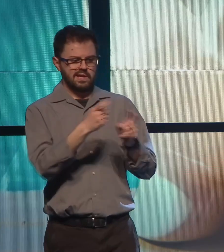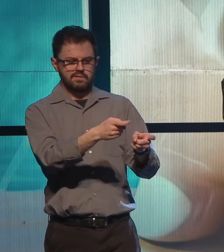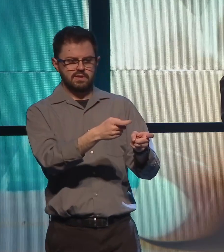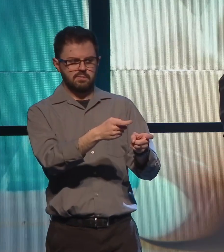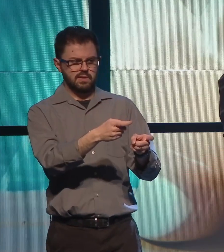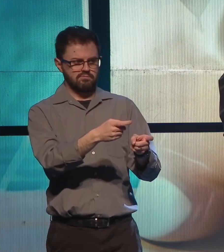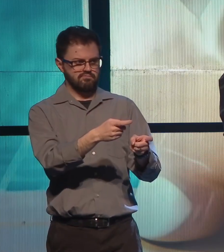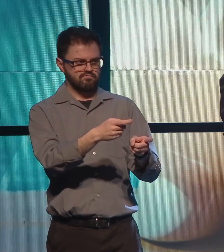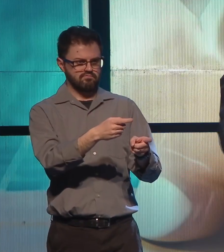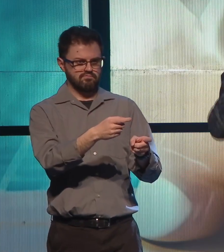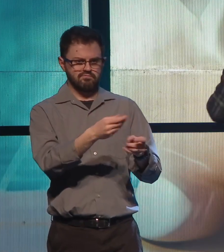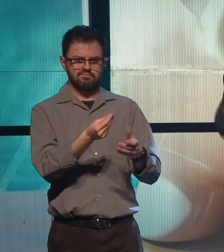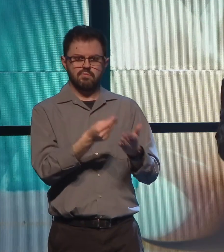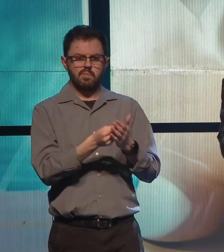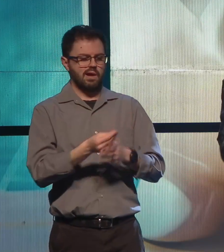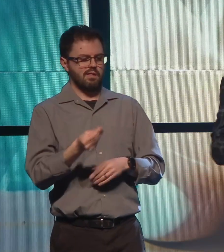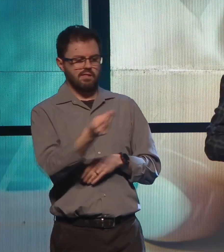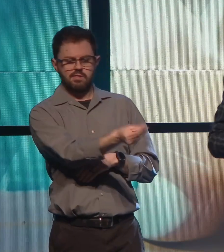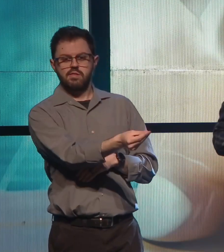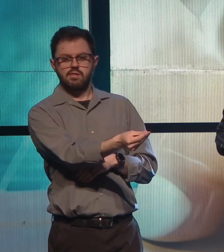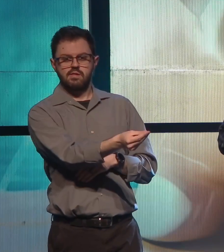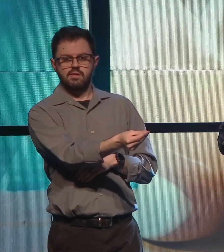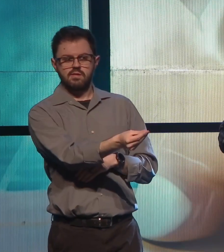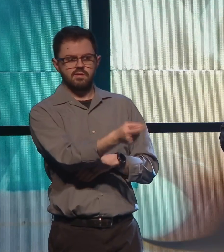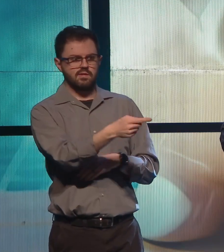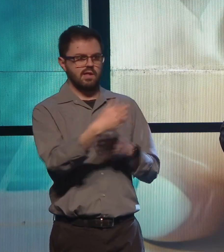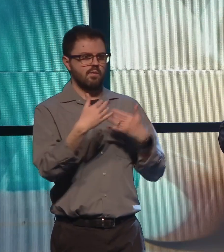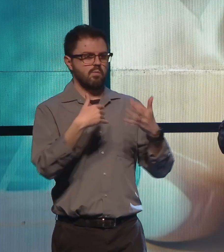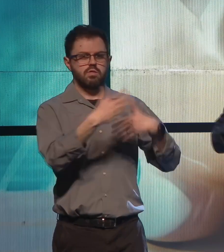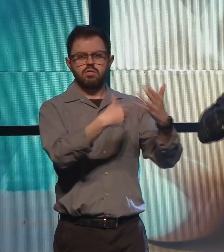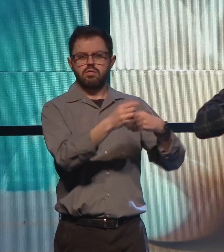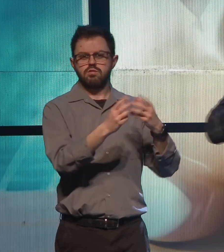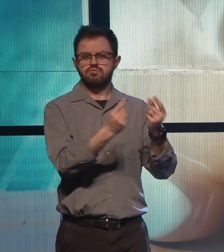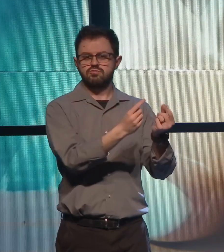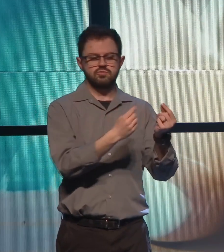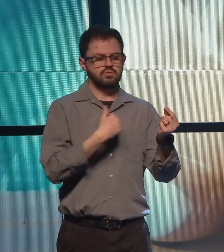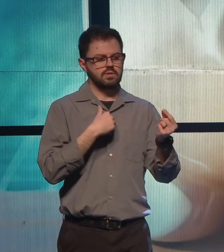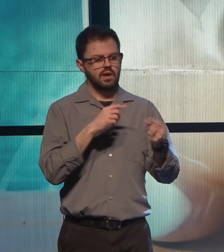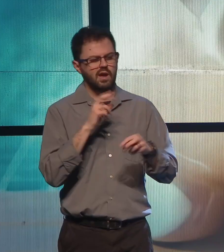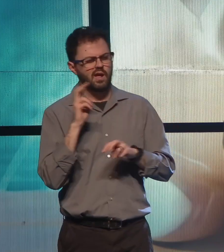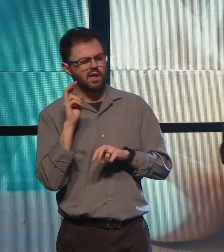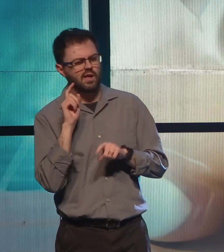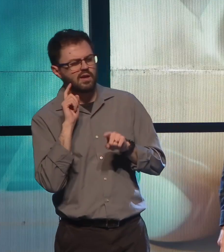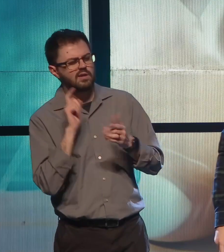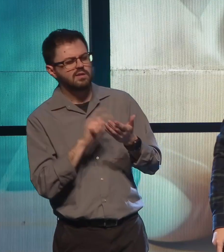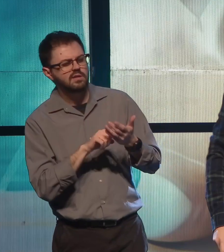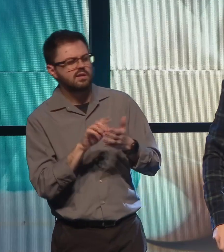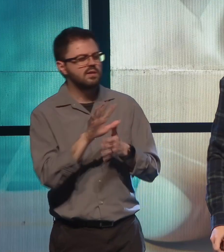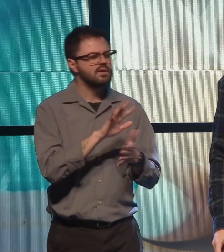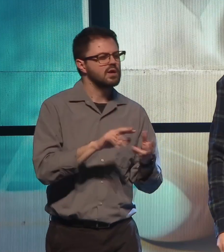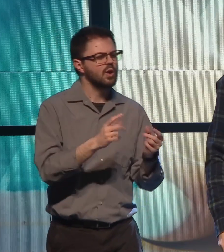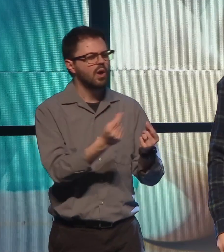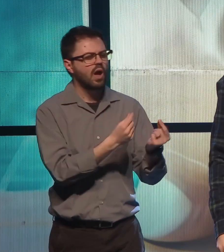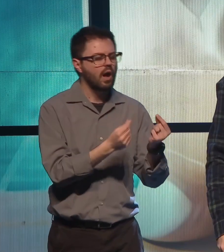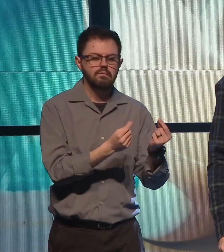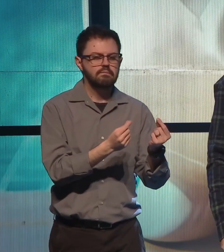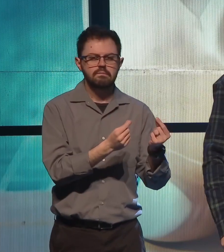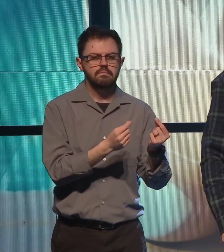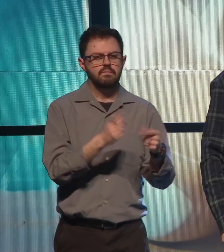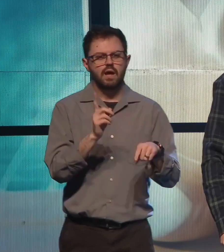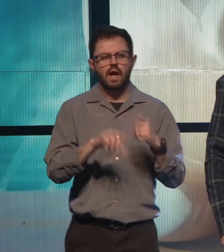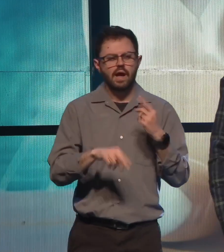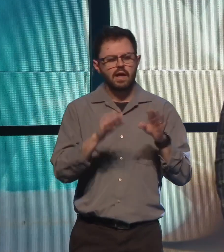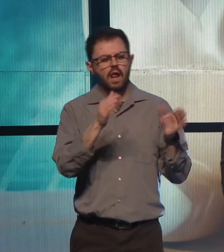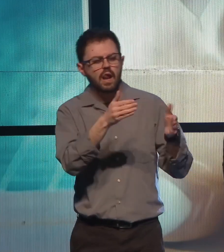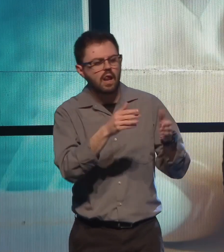given. Like once I set in my mind to give, then I just have to release it. And I can't like hold on to that. I can't say, well,